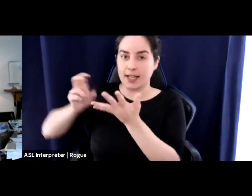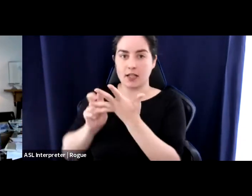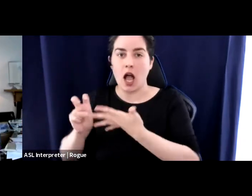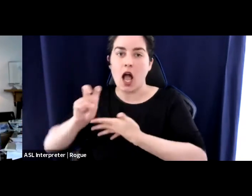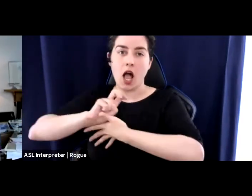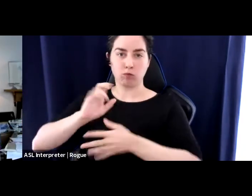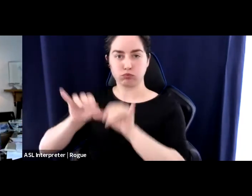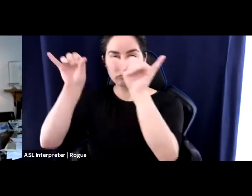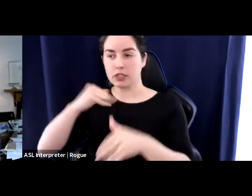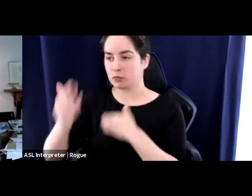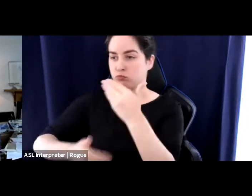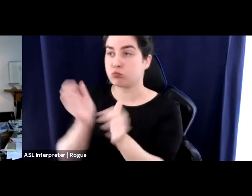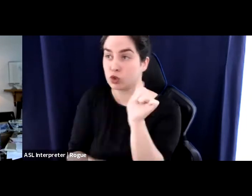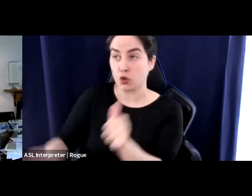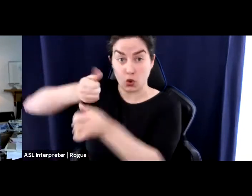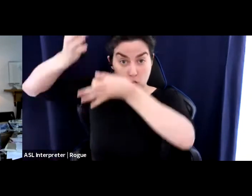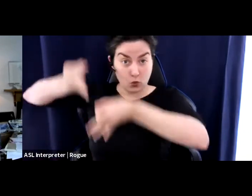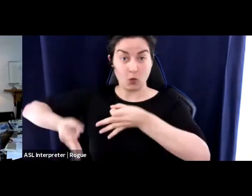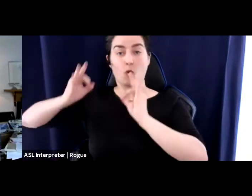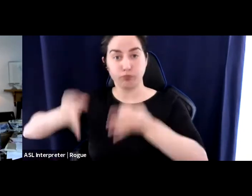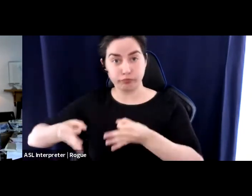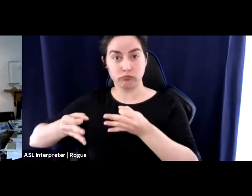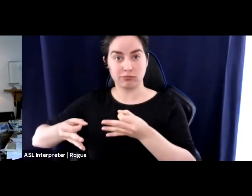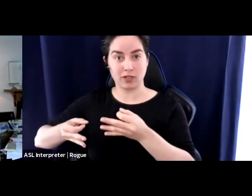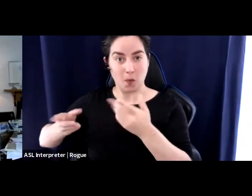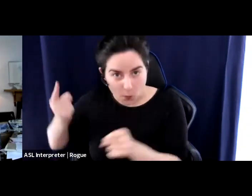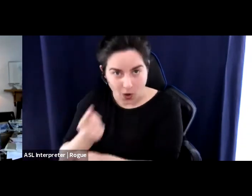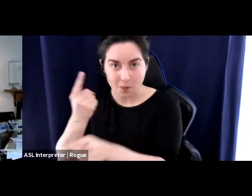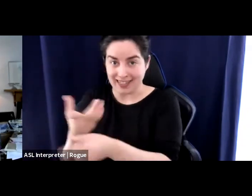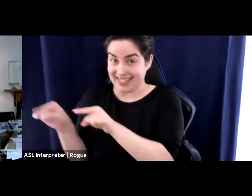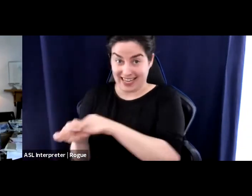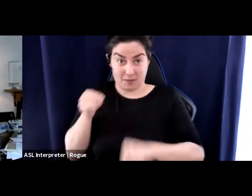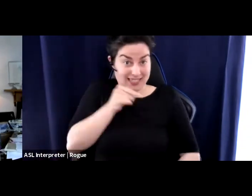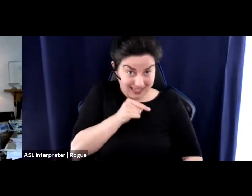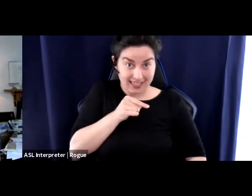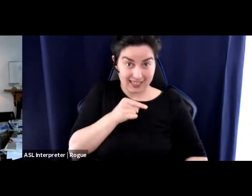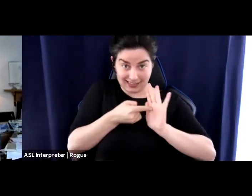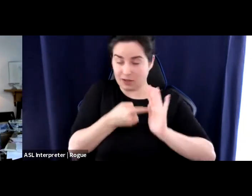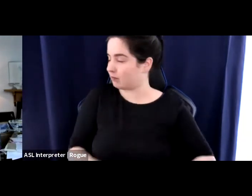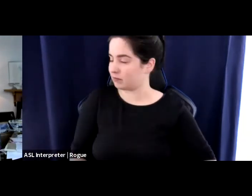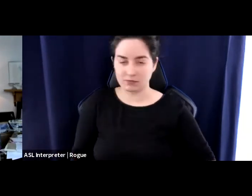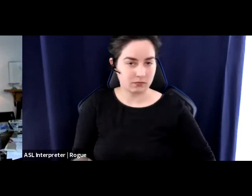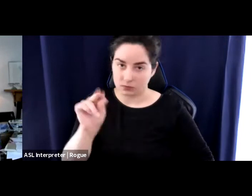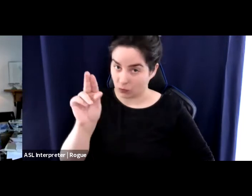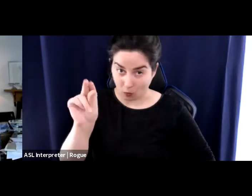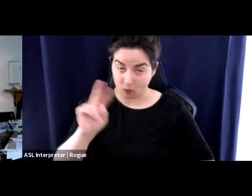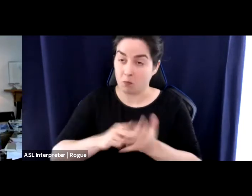certainly not to the Supreme Court to be held up the way these ones have. So they become important tools for you in your